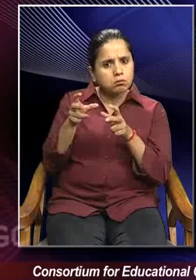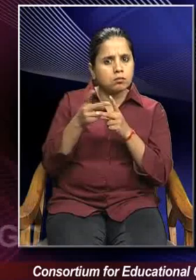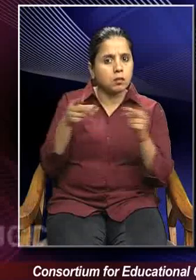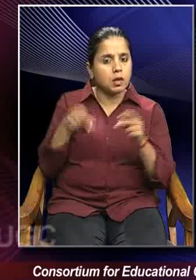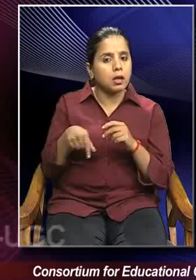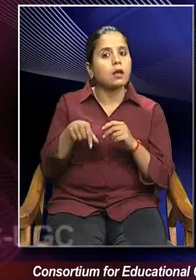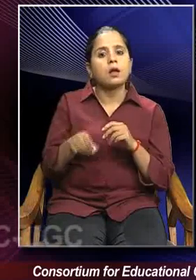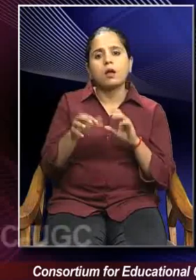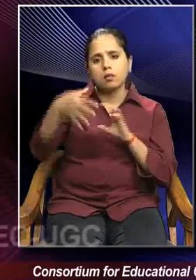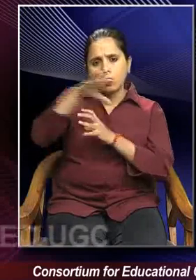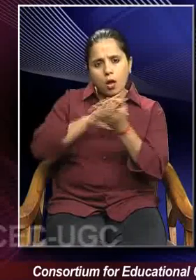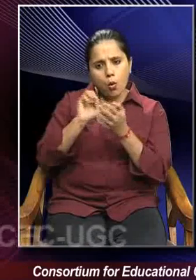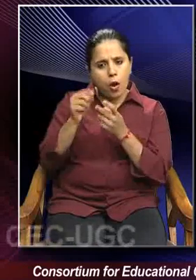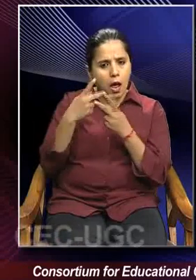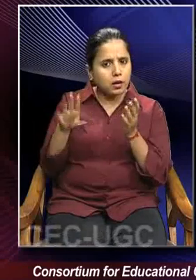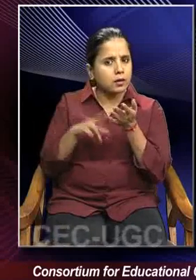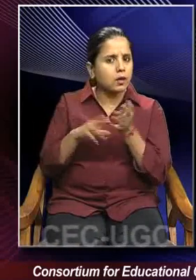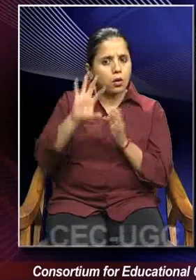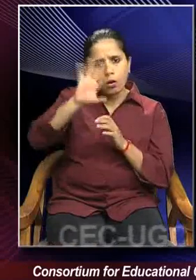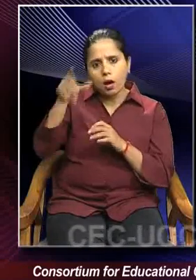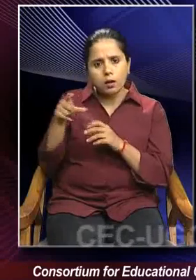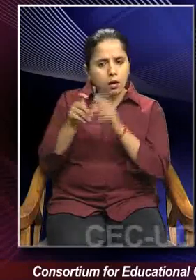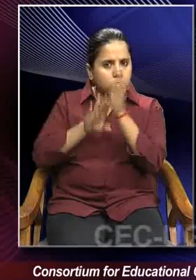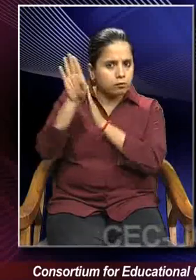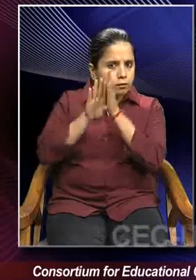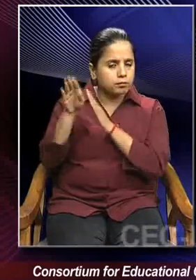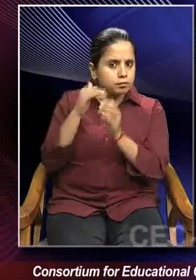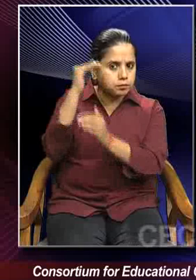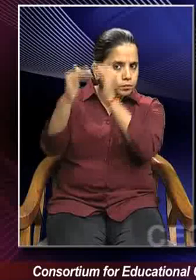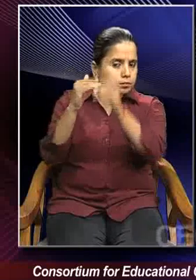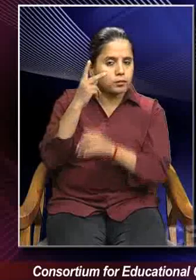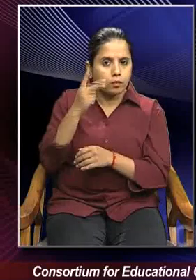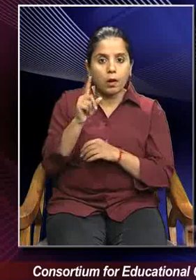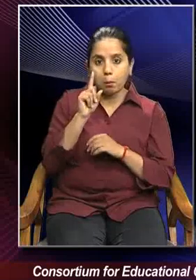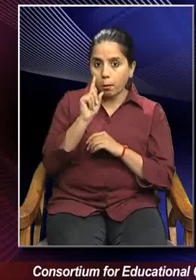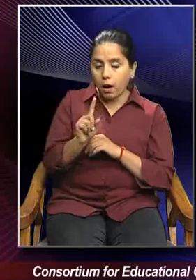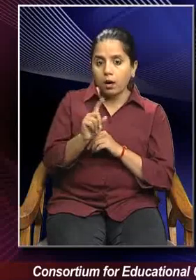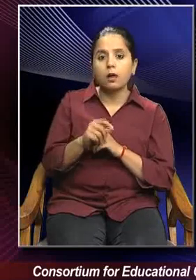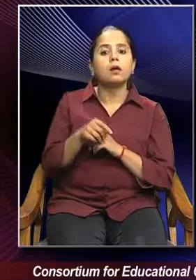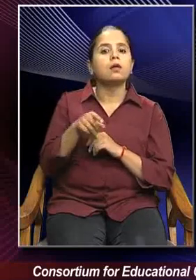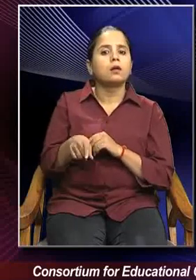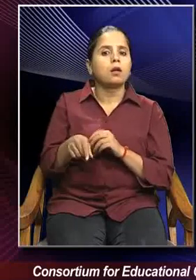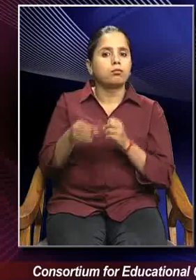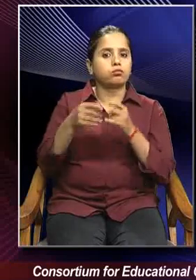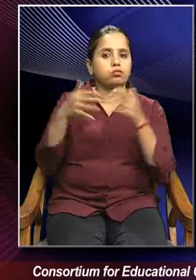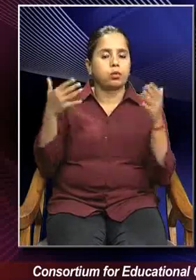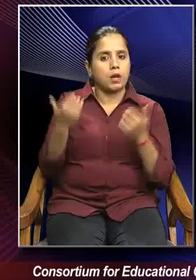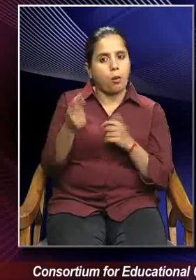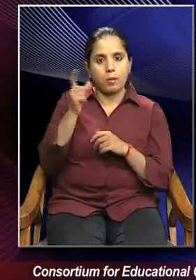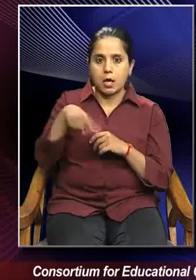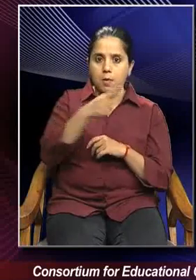nation's development and advancement. However, there is a growing